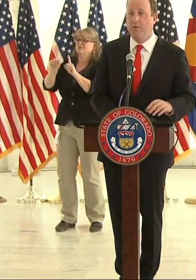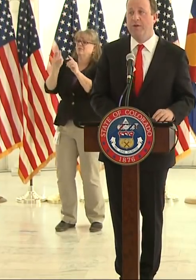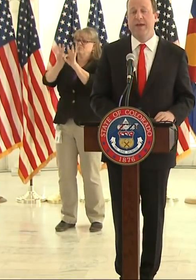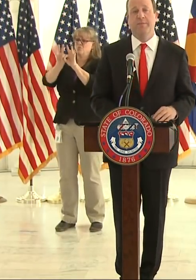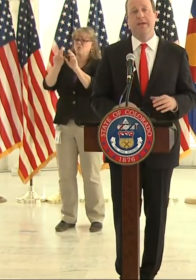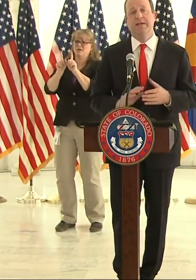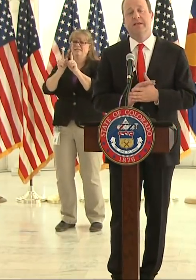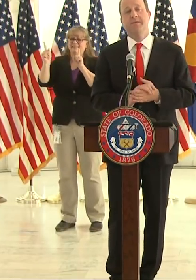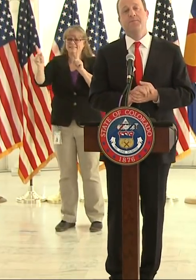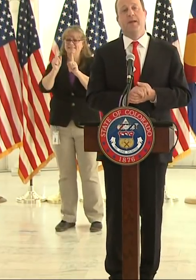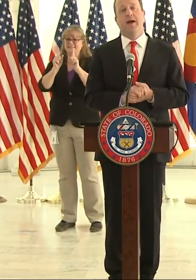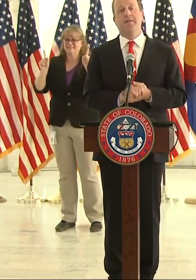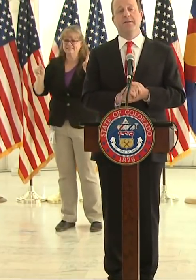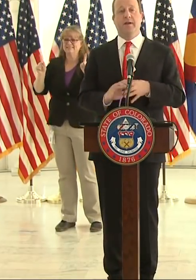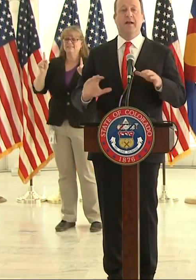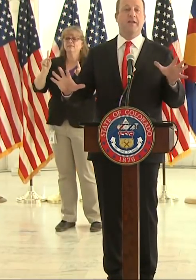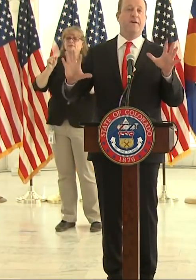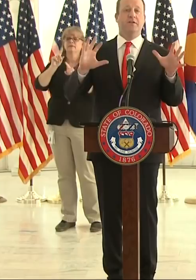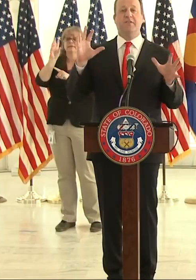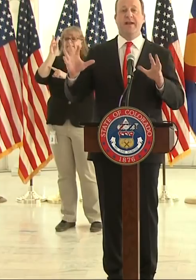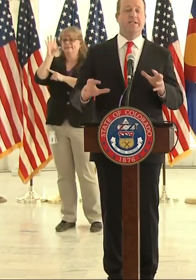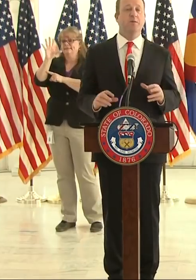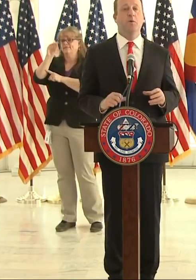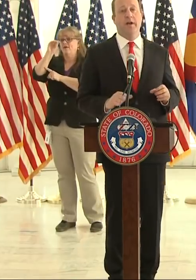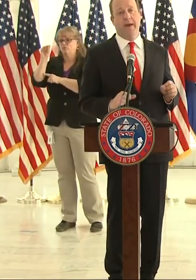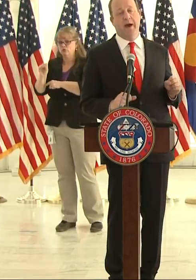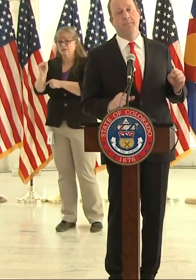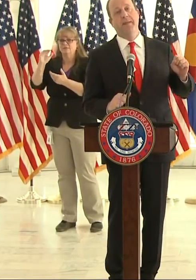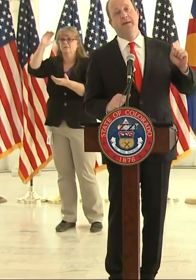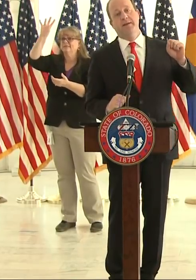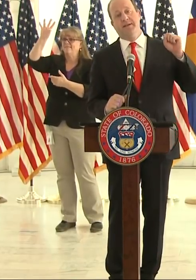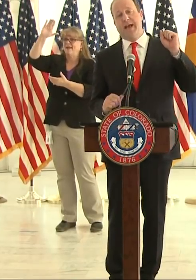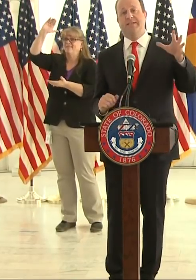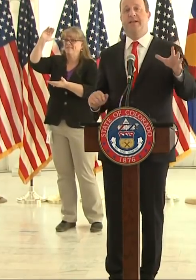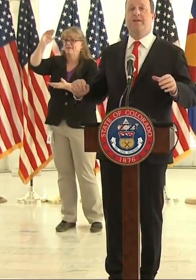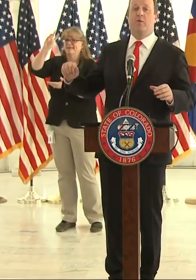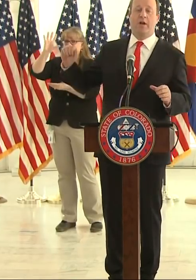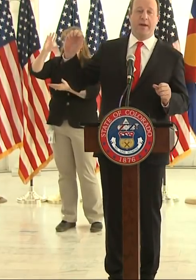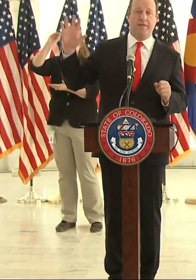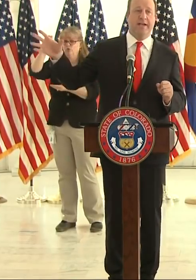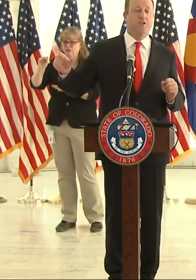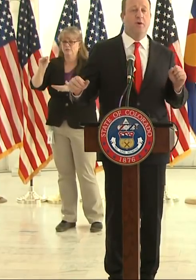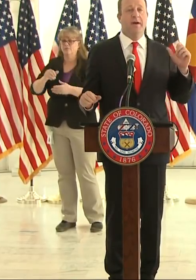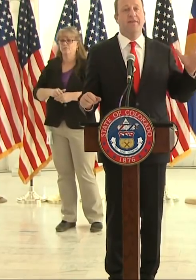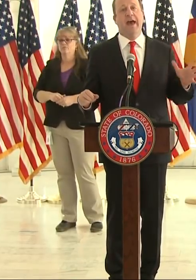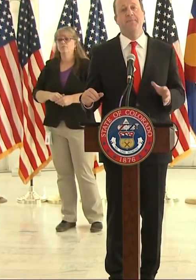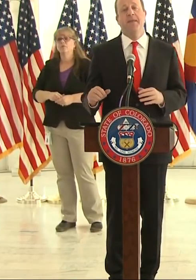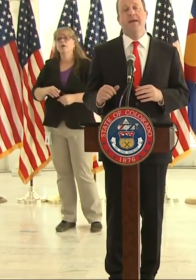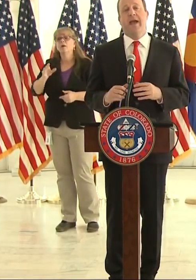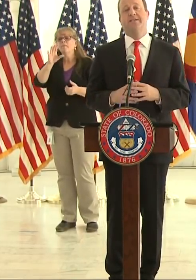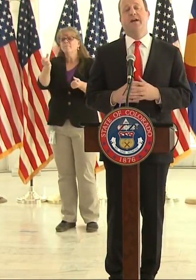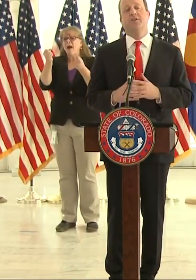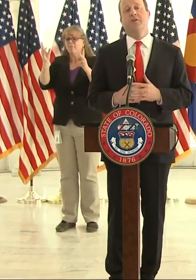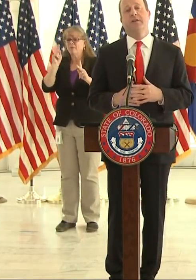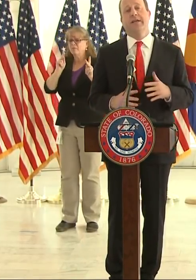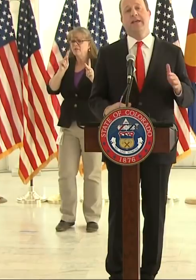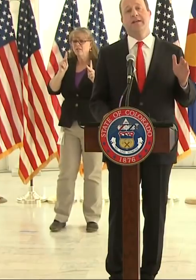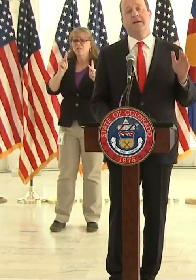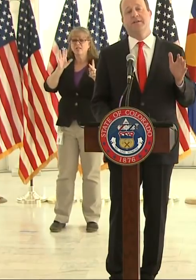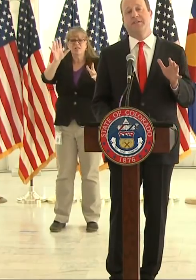me just end on one thing, because a lot of folks have been asking, well, what about the testing, or what about this, or what about that? As